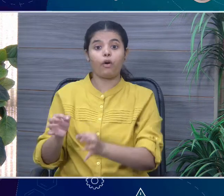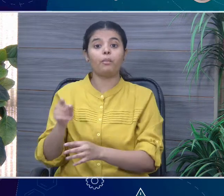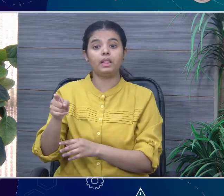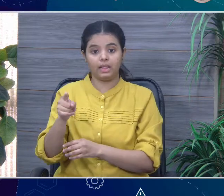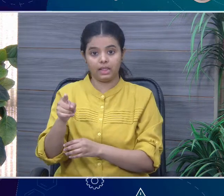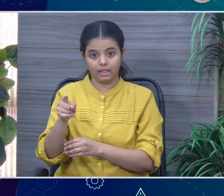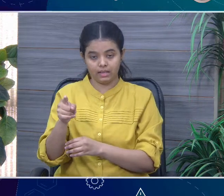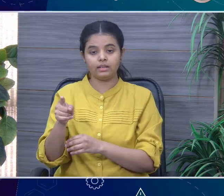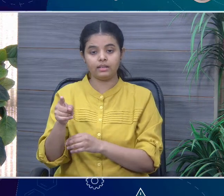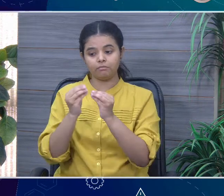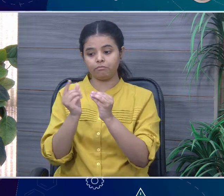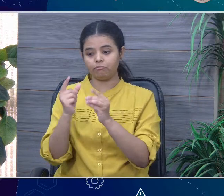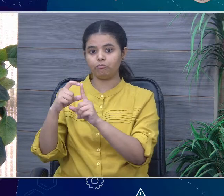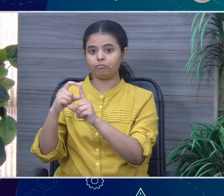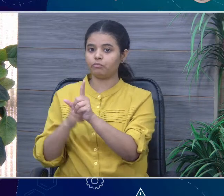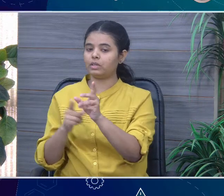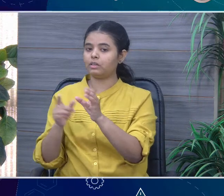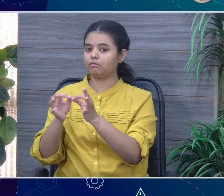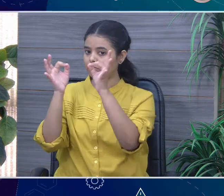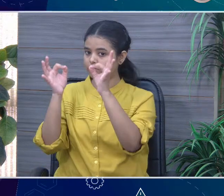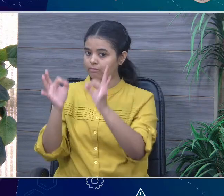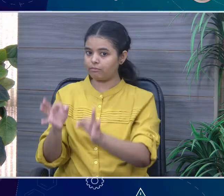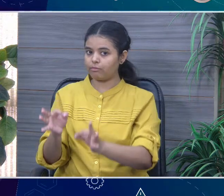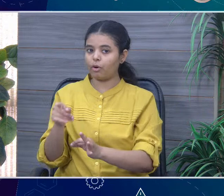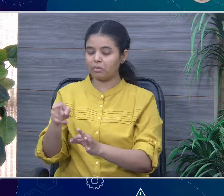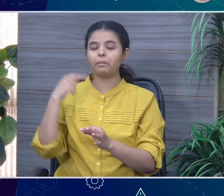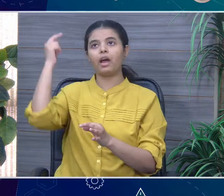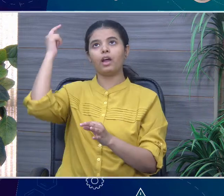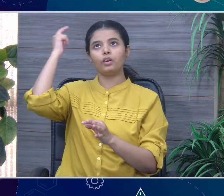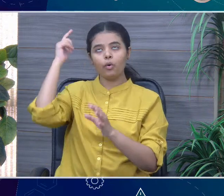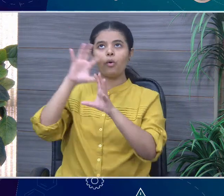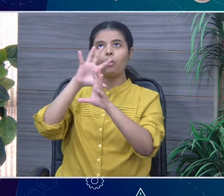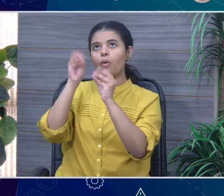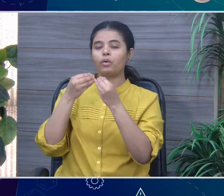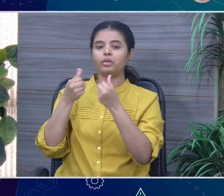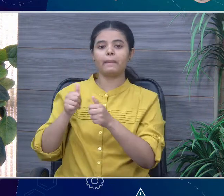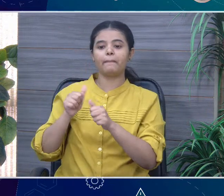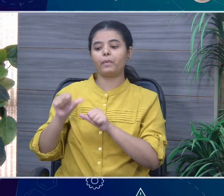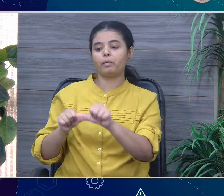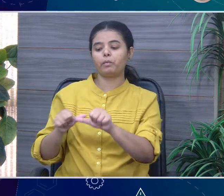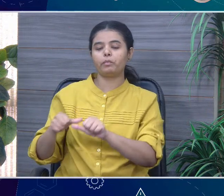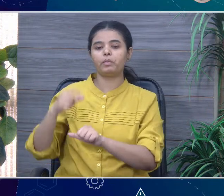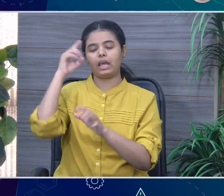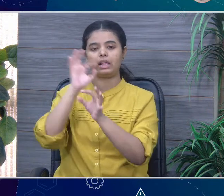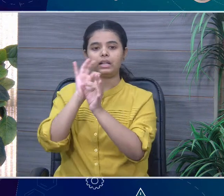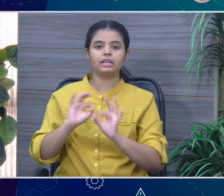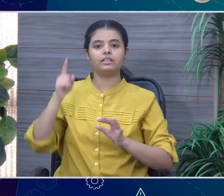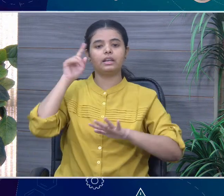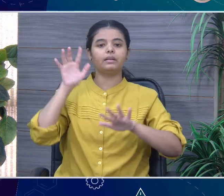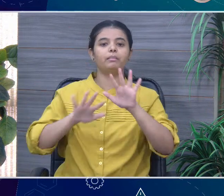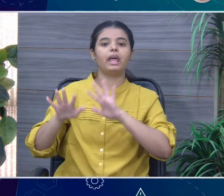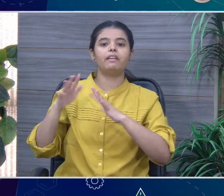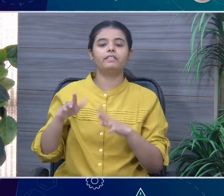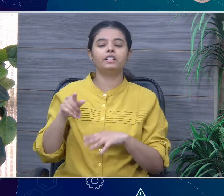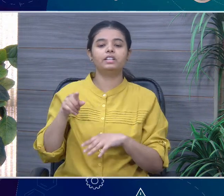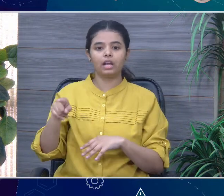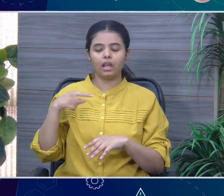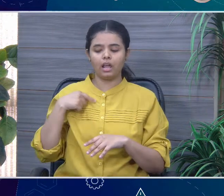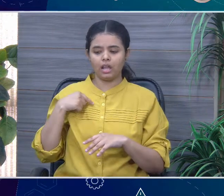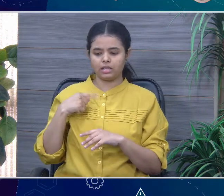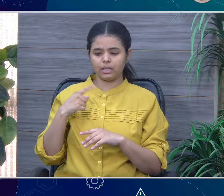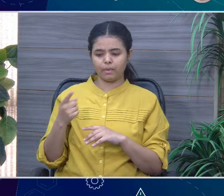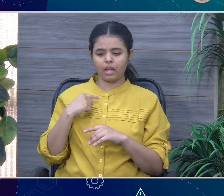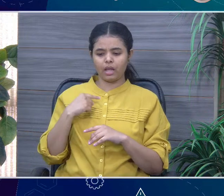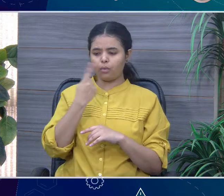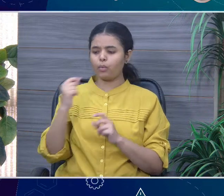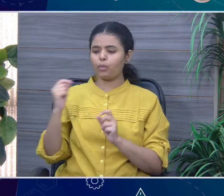a deliberate effort, so it would definitely have some nitty-gritties of it, some nuances, like who is going to be a